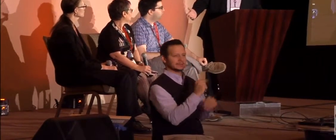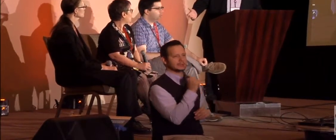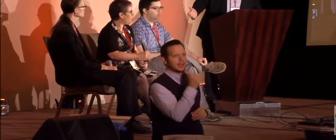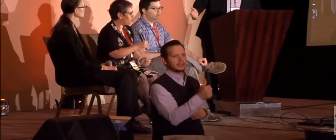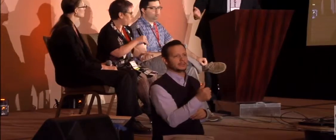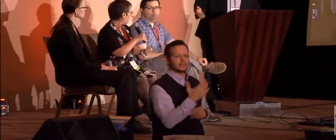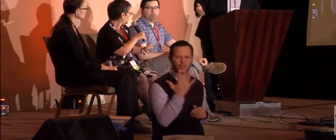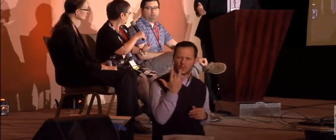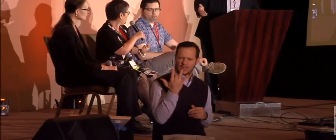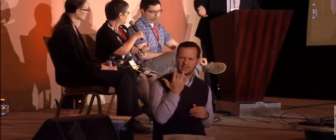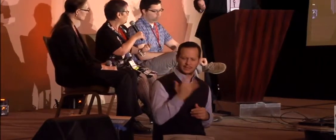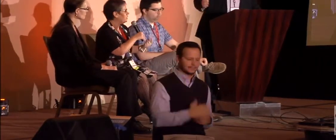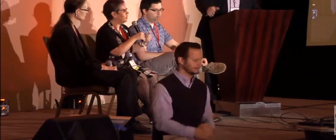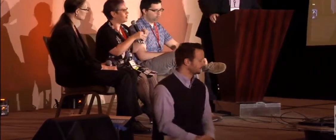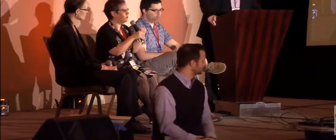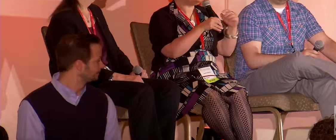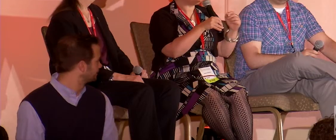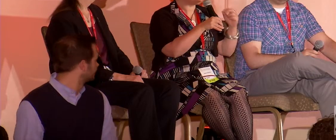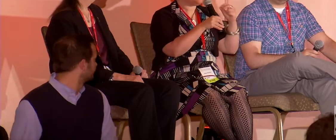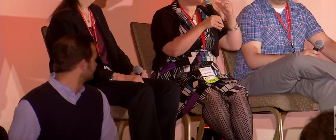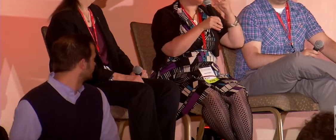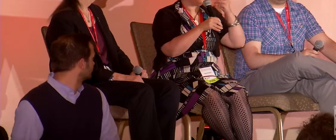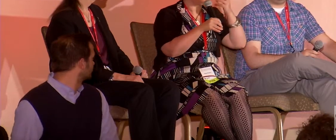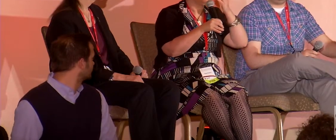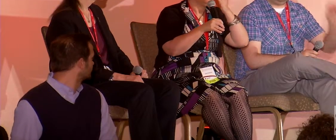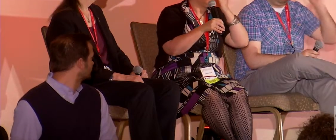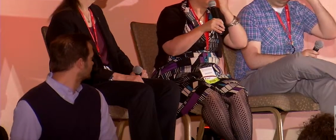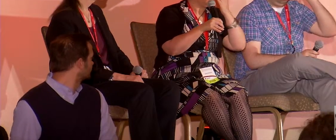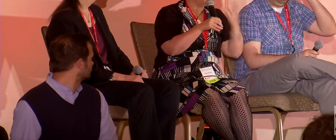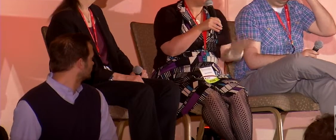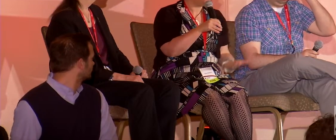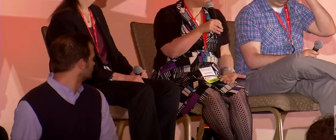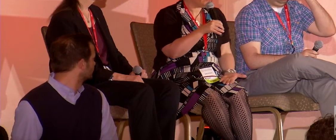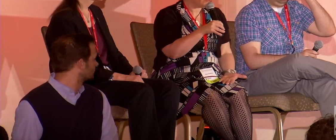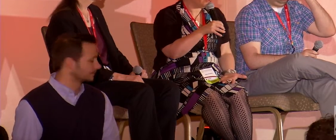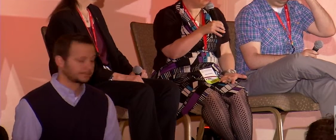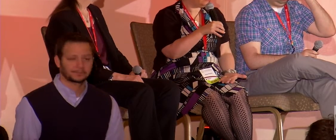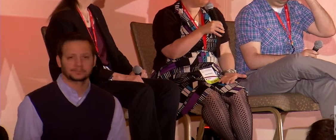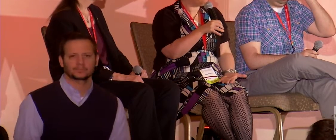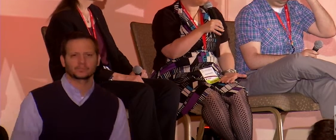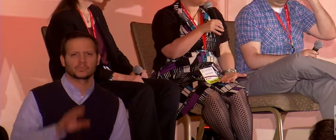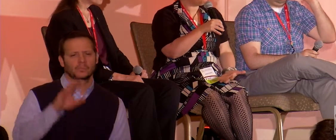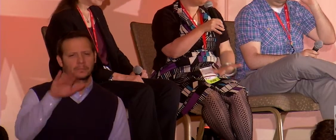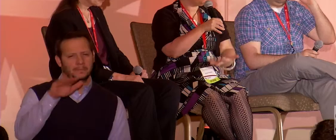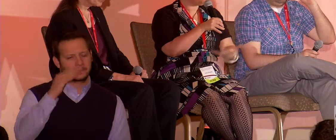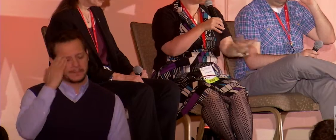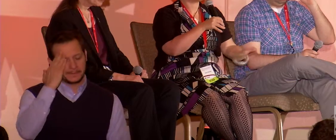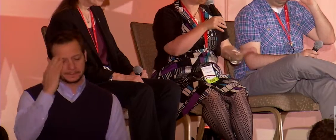is? Can I jump in on this one? Great. I have a rant here, which is that a lot of